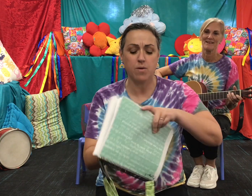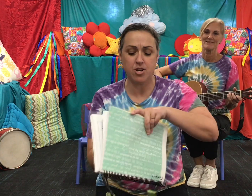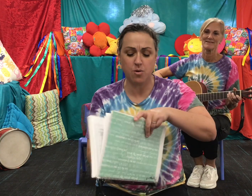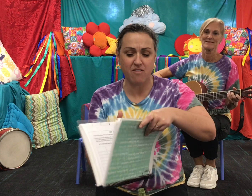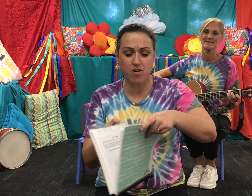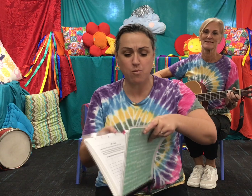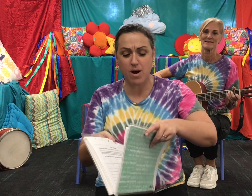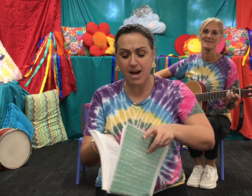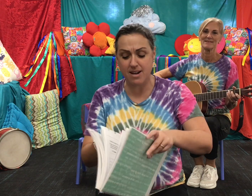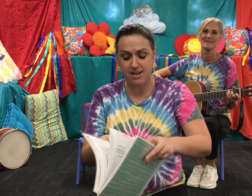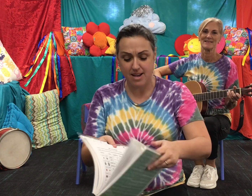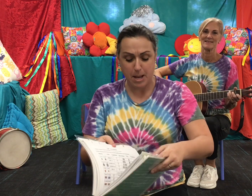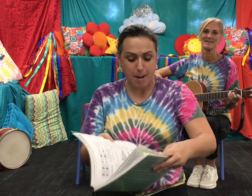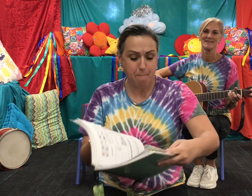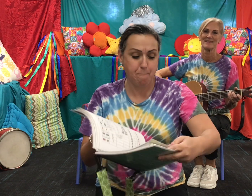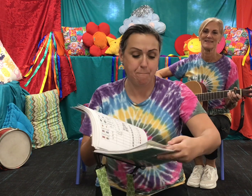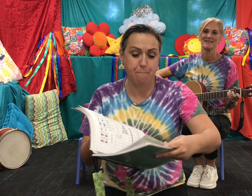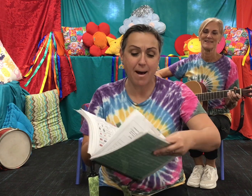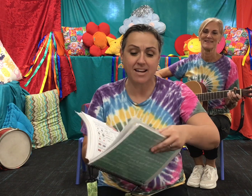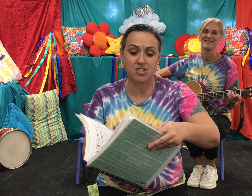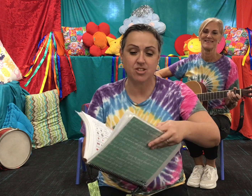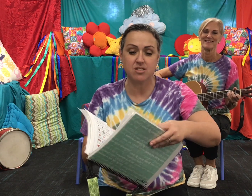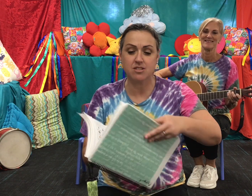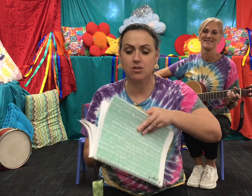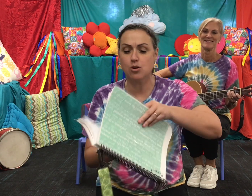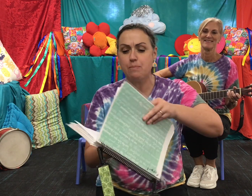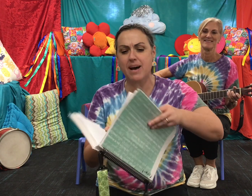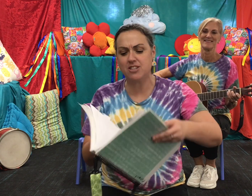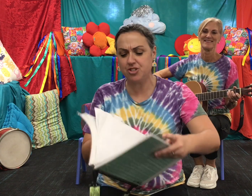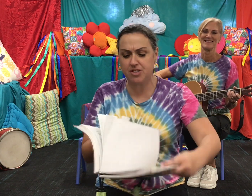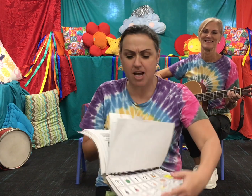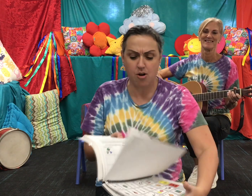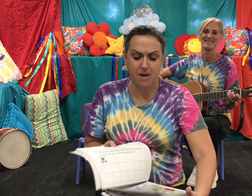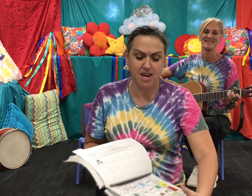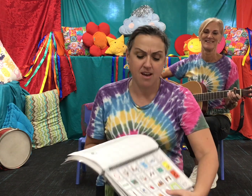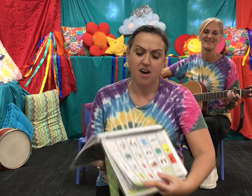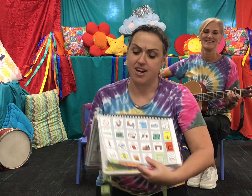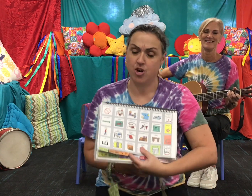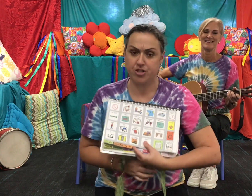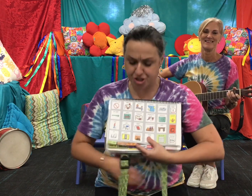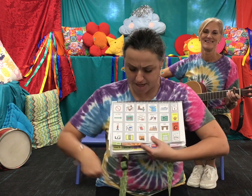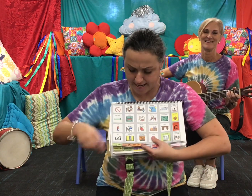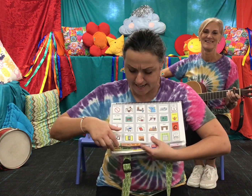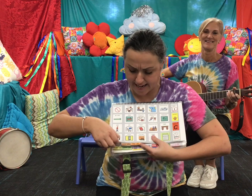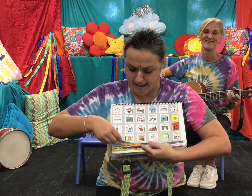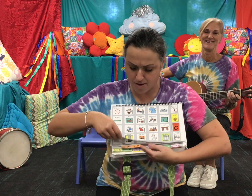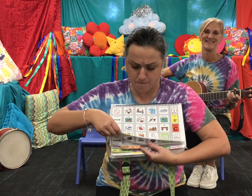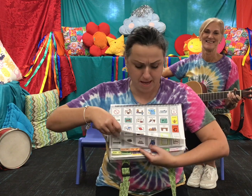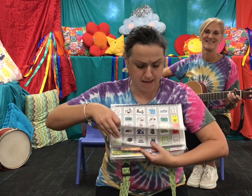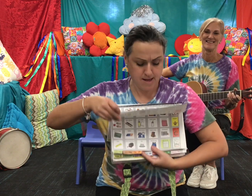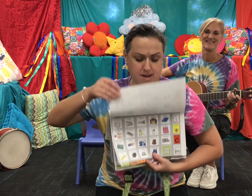do, everyone? Back to the school page, you tell me. I know you're shouting it out at me.